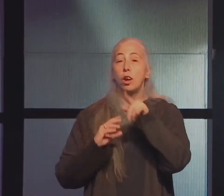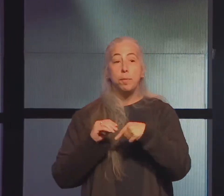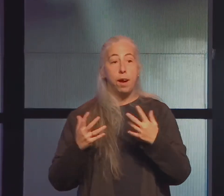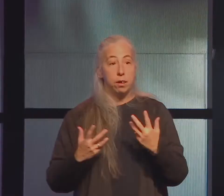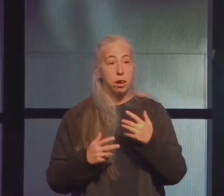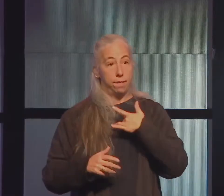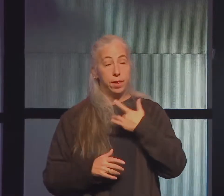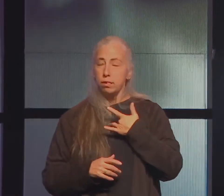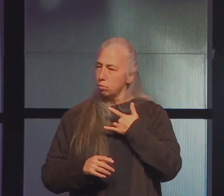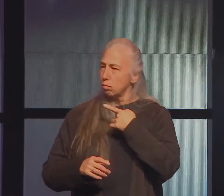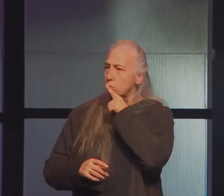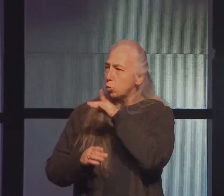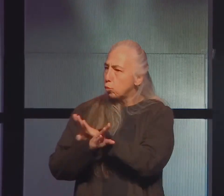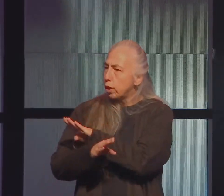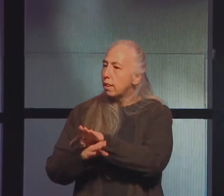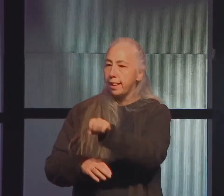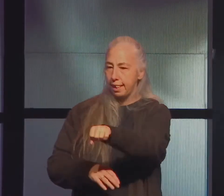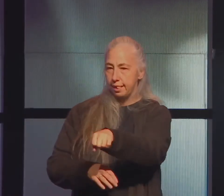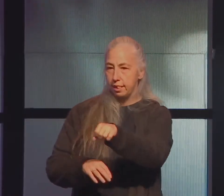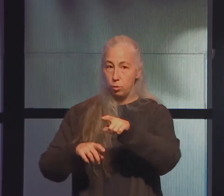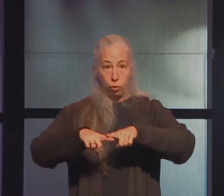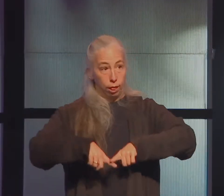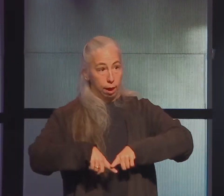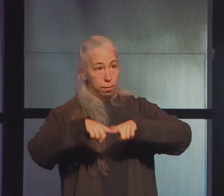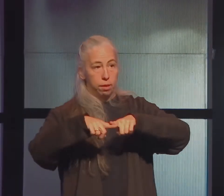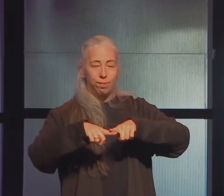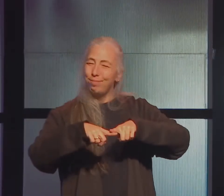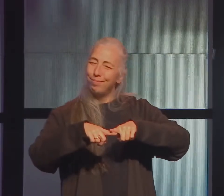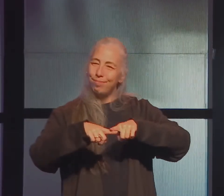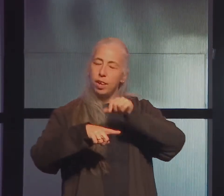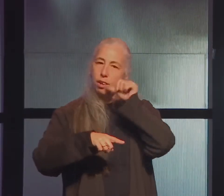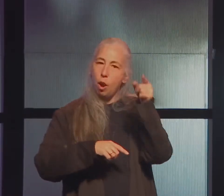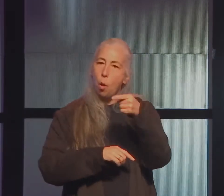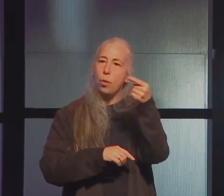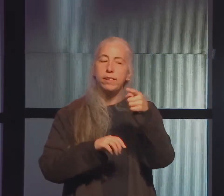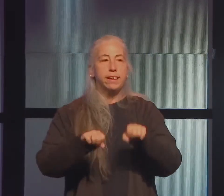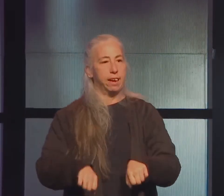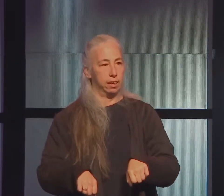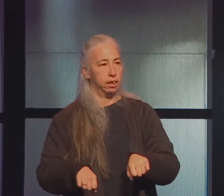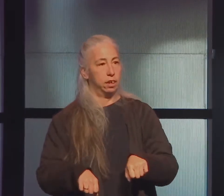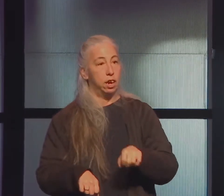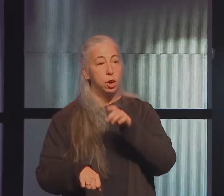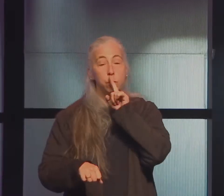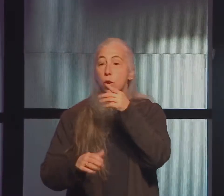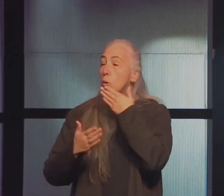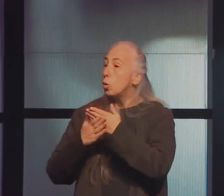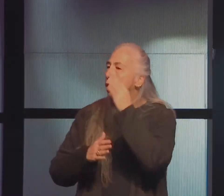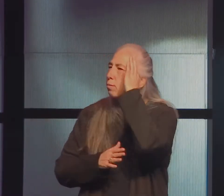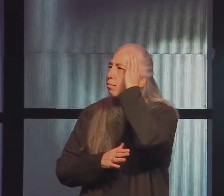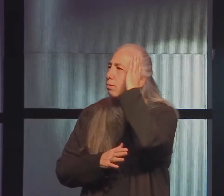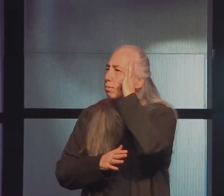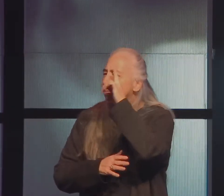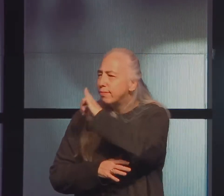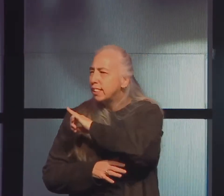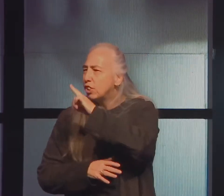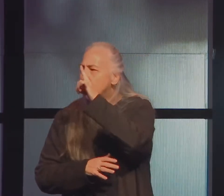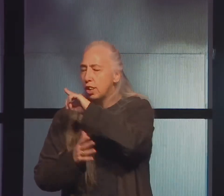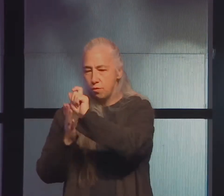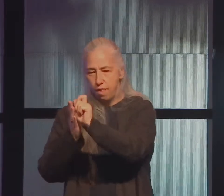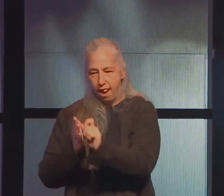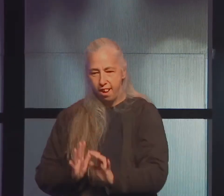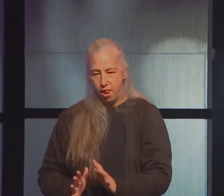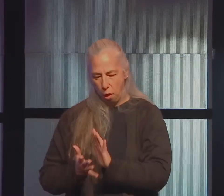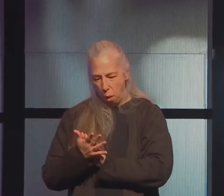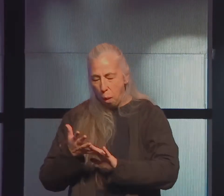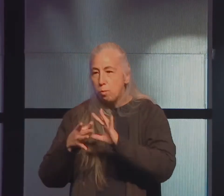are real, but they're not always reliable, right? And we said that they're great fiction writers. They can write some pretty awesome